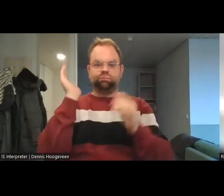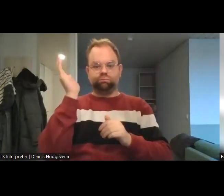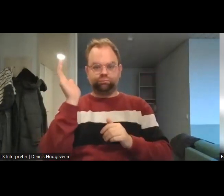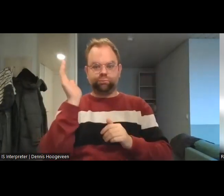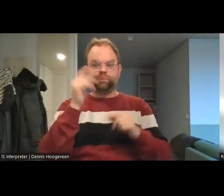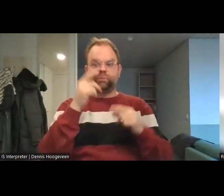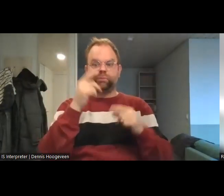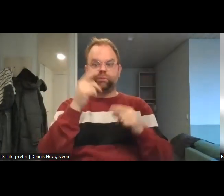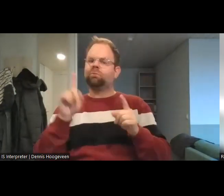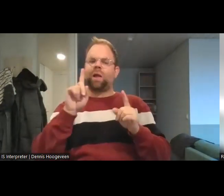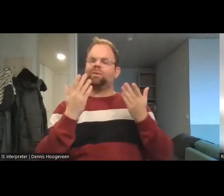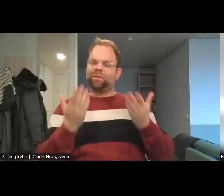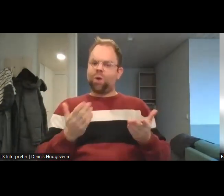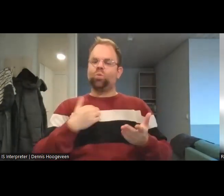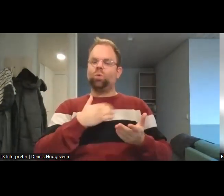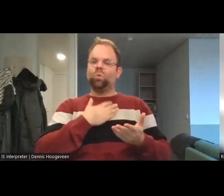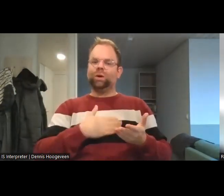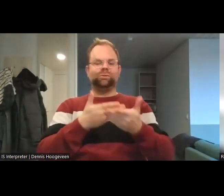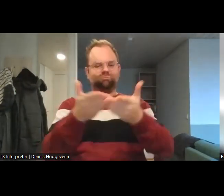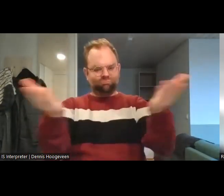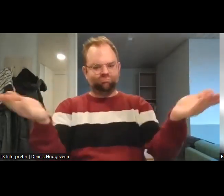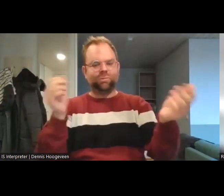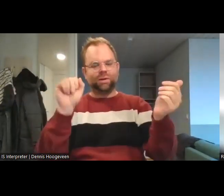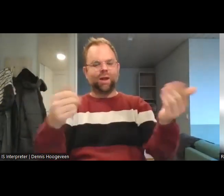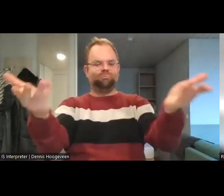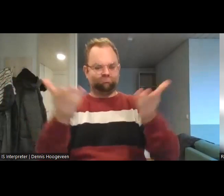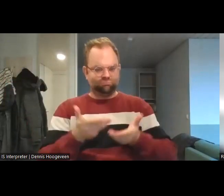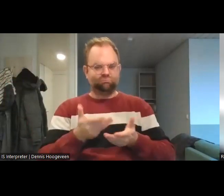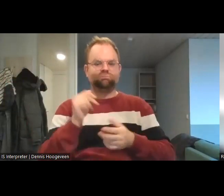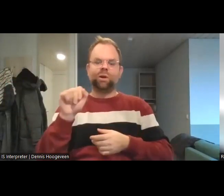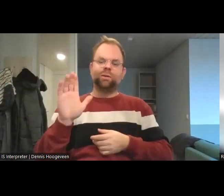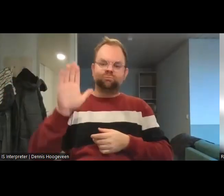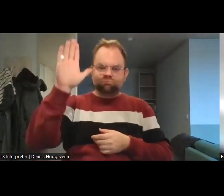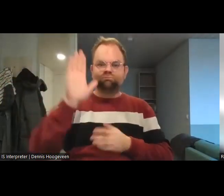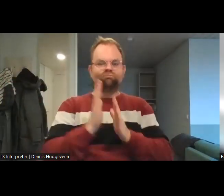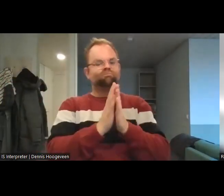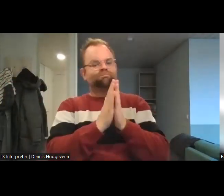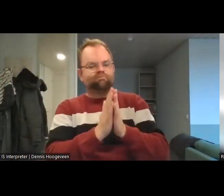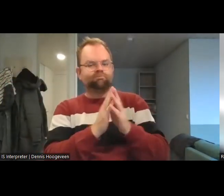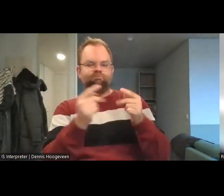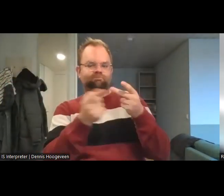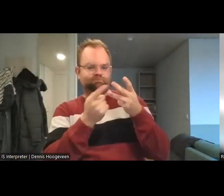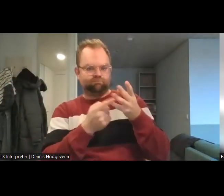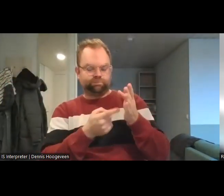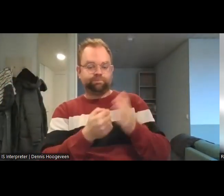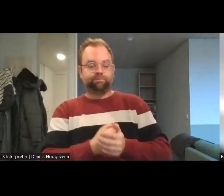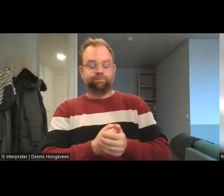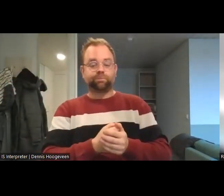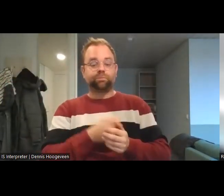to explain, even if you contributed maybe online in the little